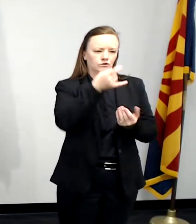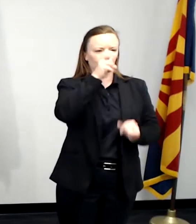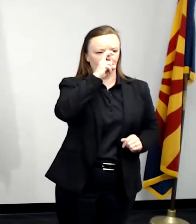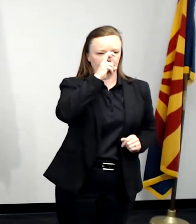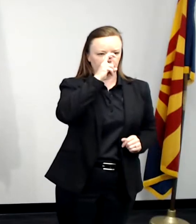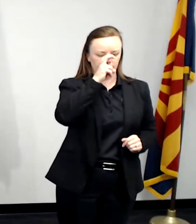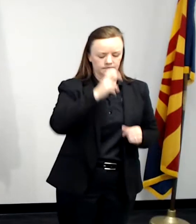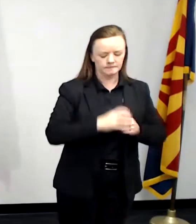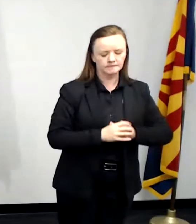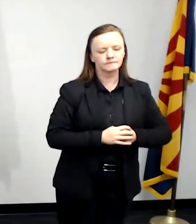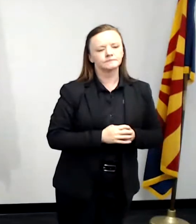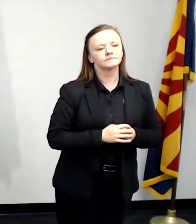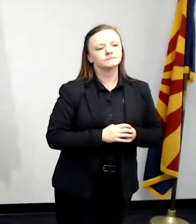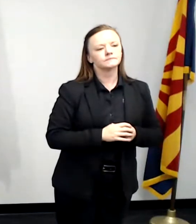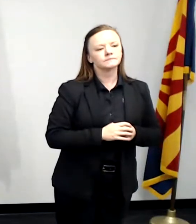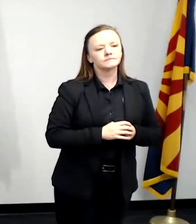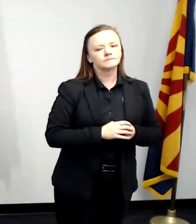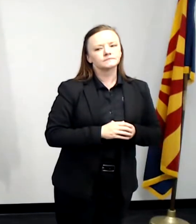to normal.